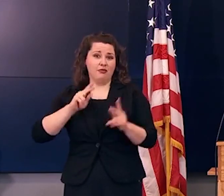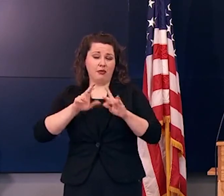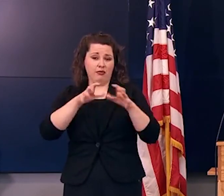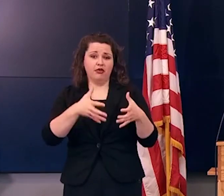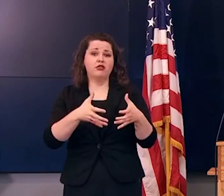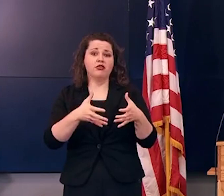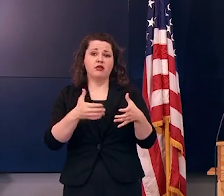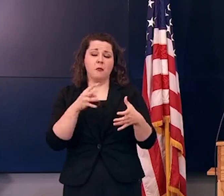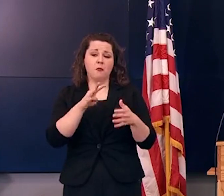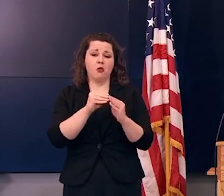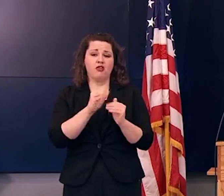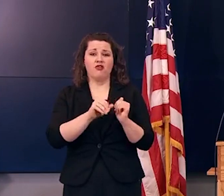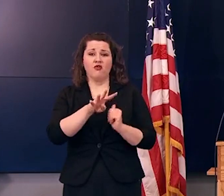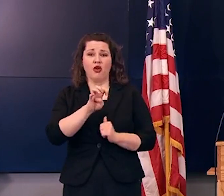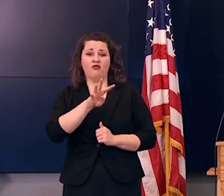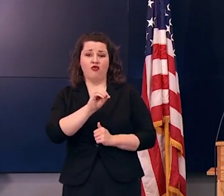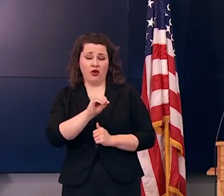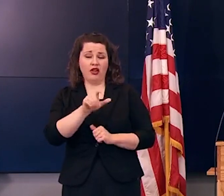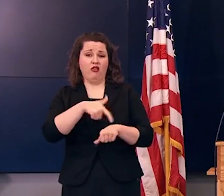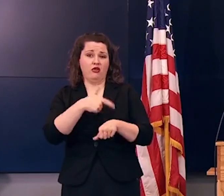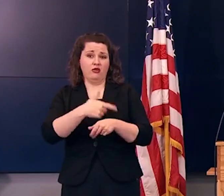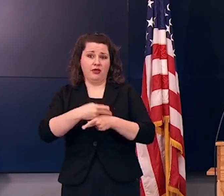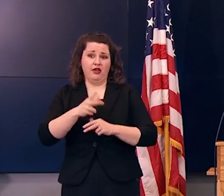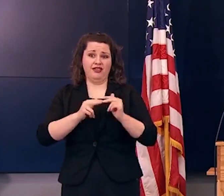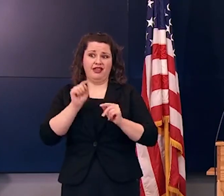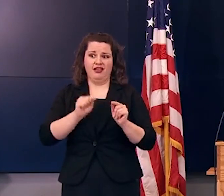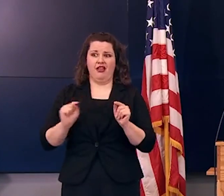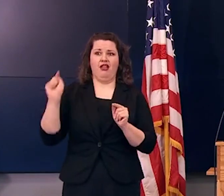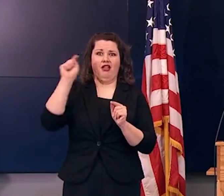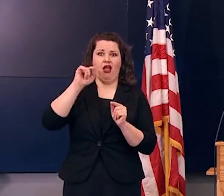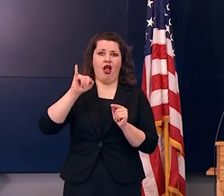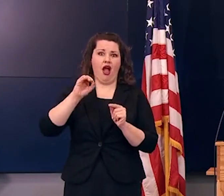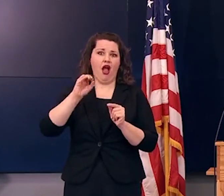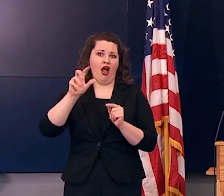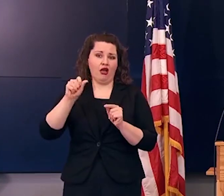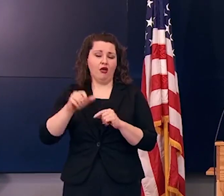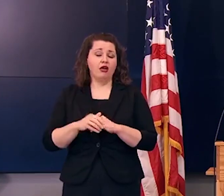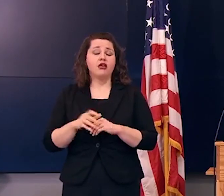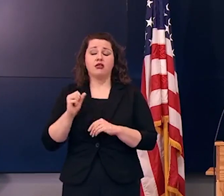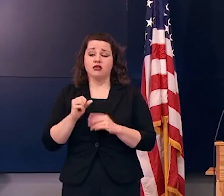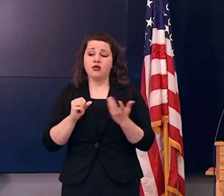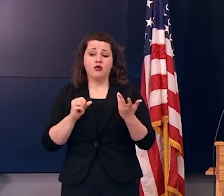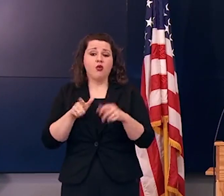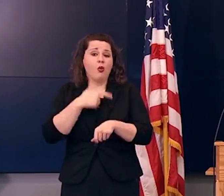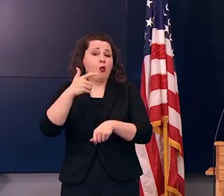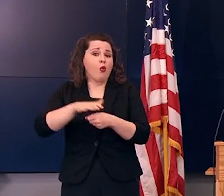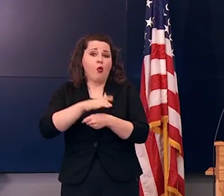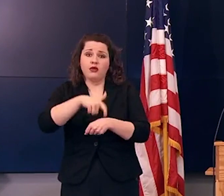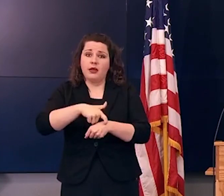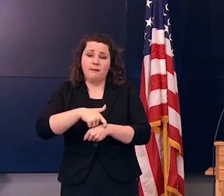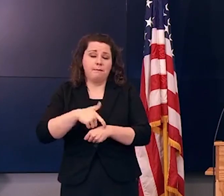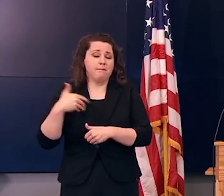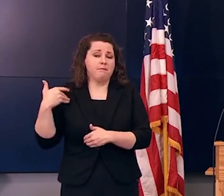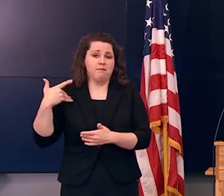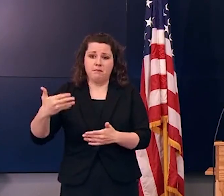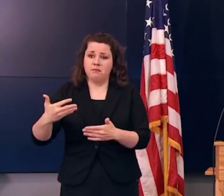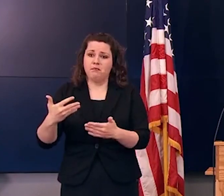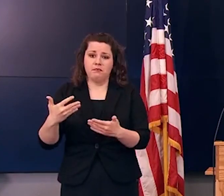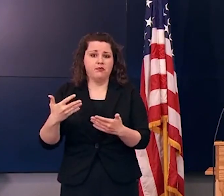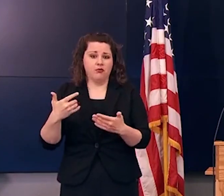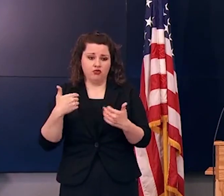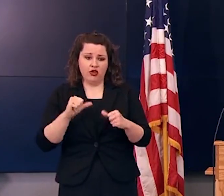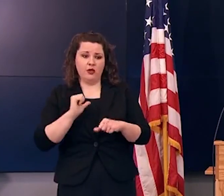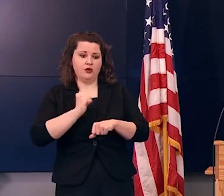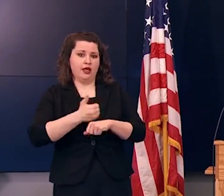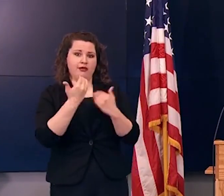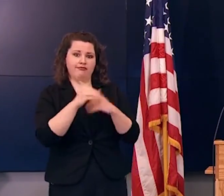We have over 444 long-term care facilities across the state. And so all along, we've really tried to put